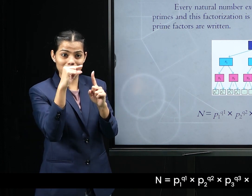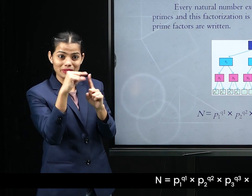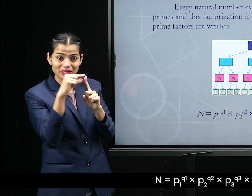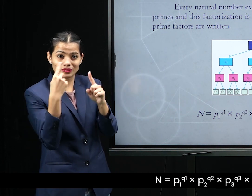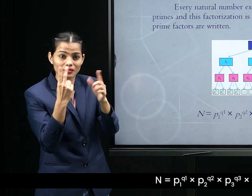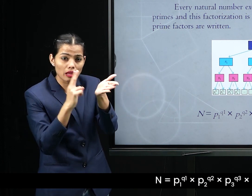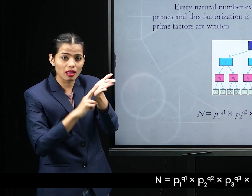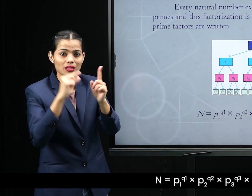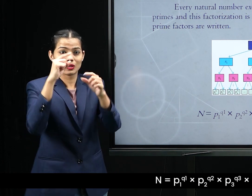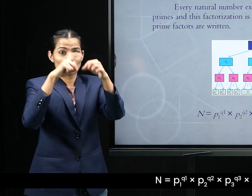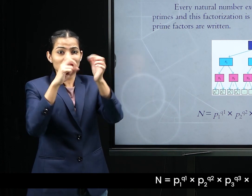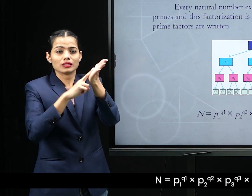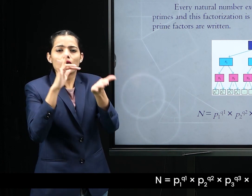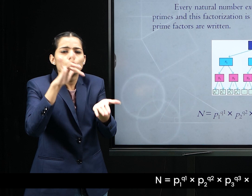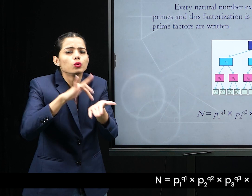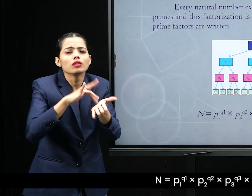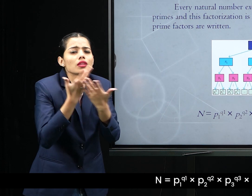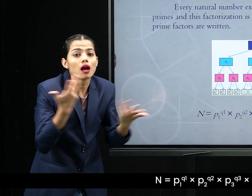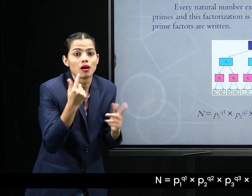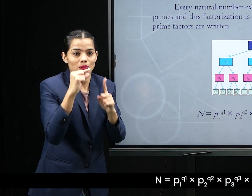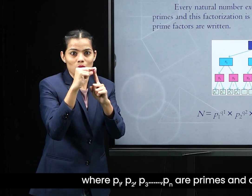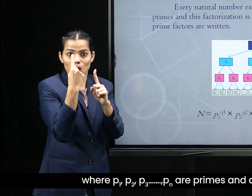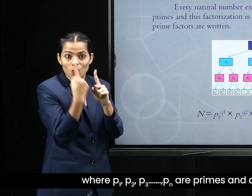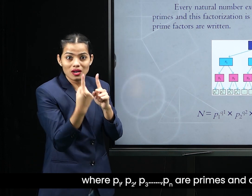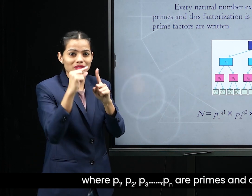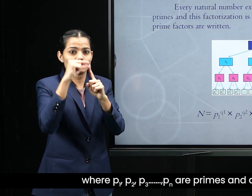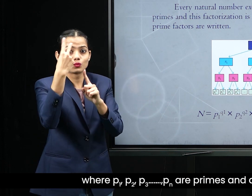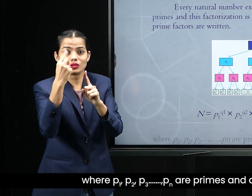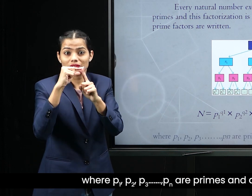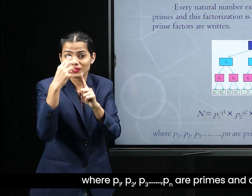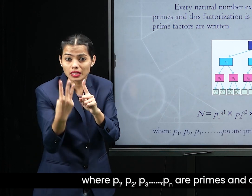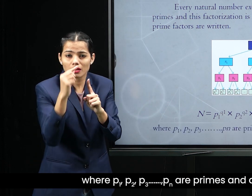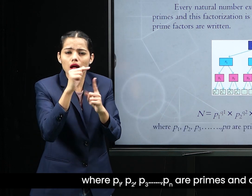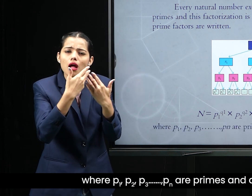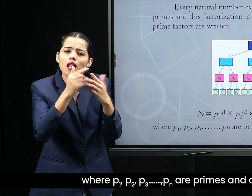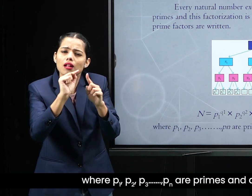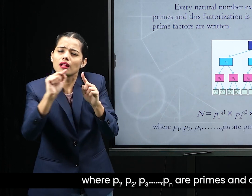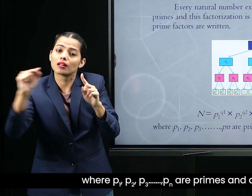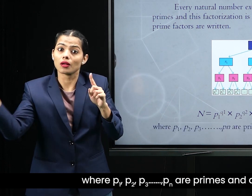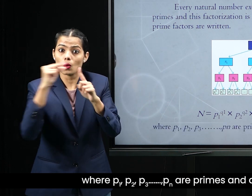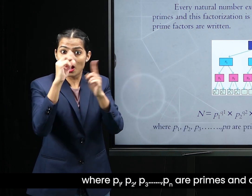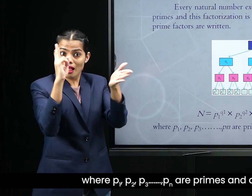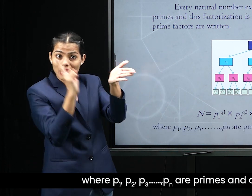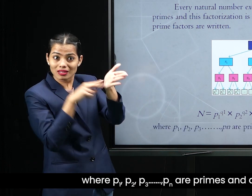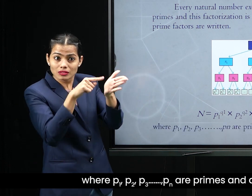on into pn power qn, where p1, p2, p3, so